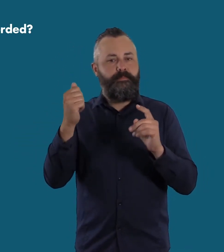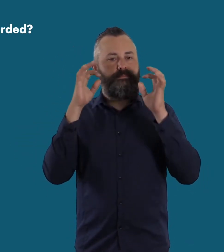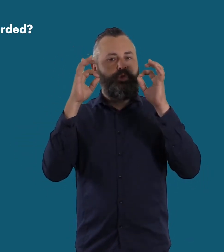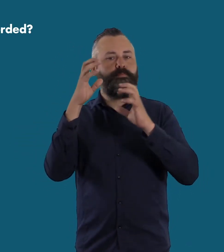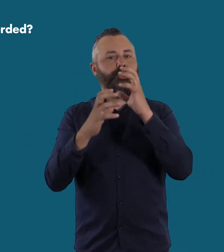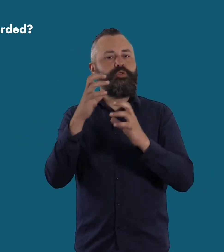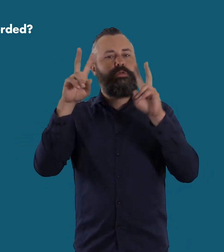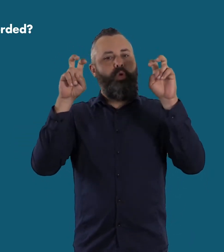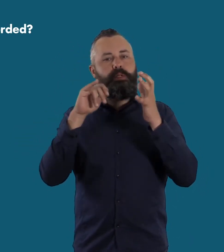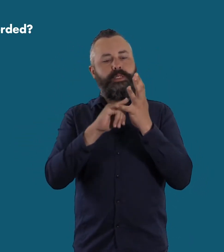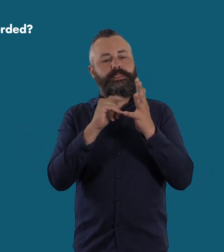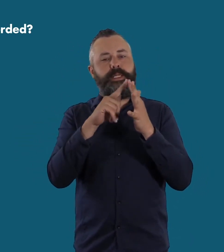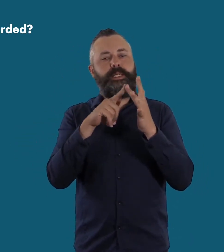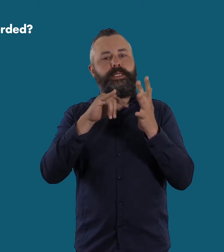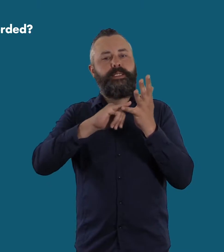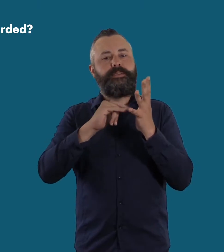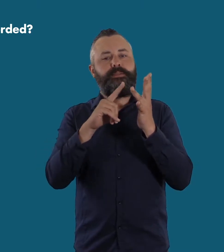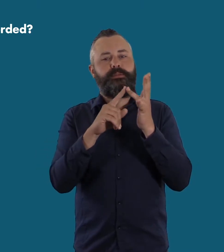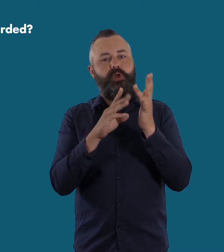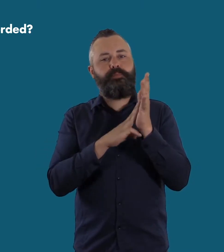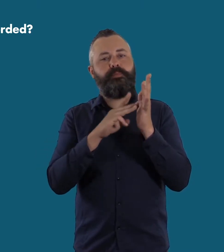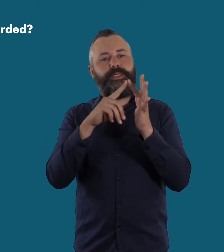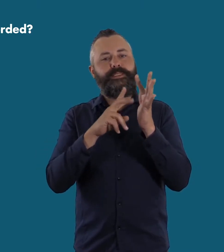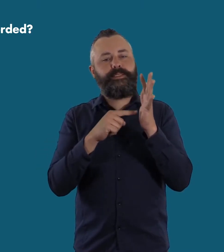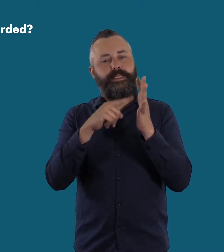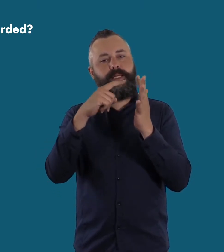Earthquakes are detected by scientific instruments called seismometers,